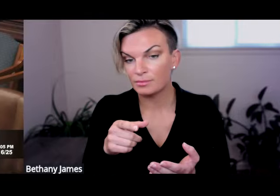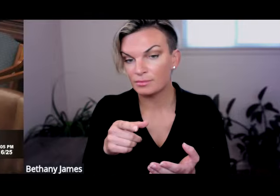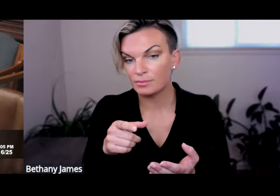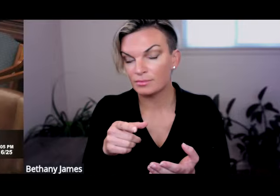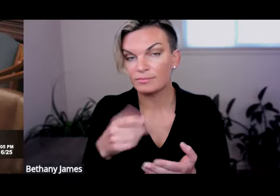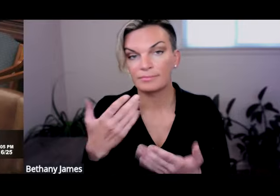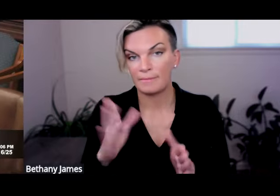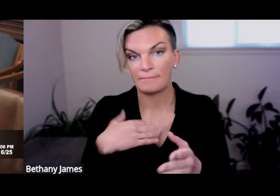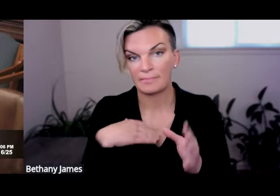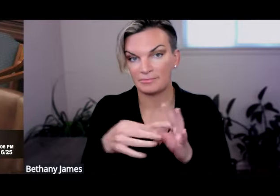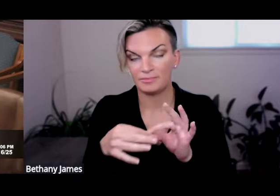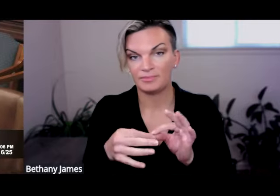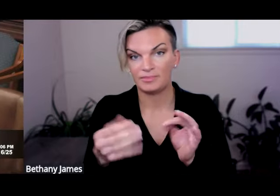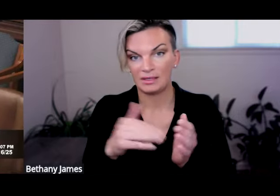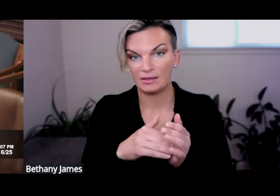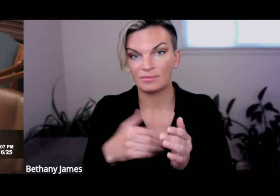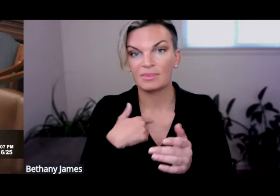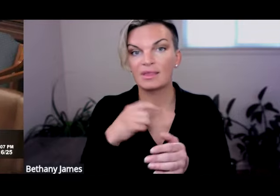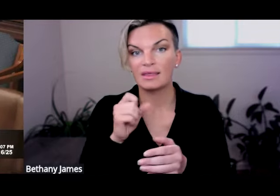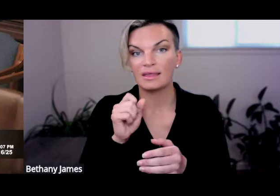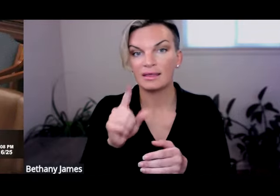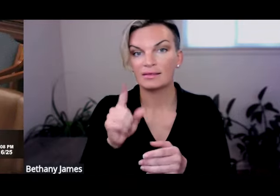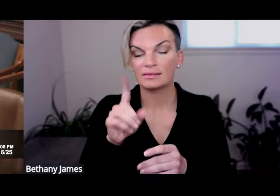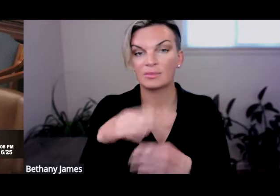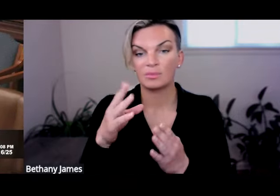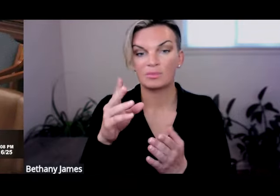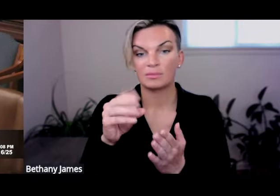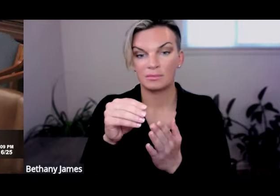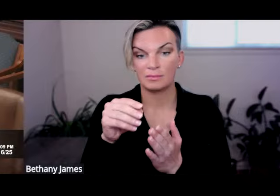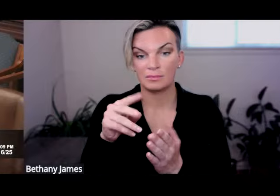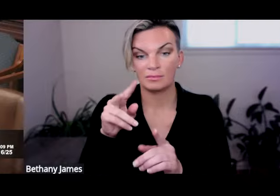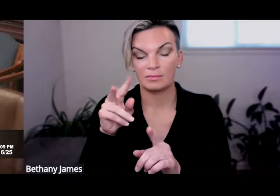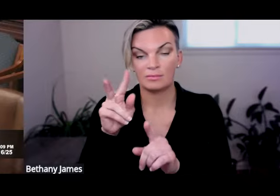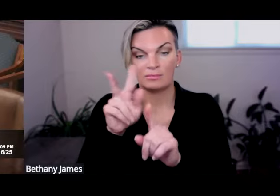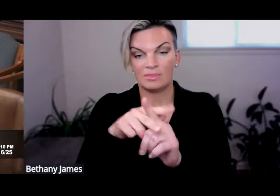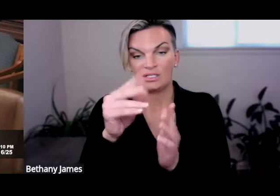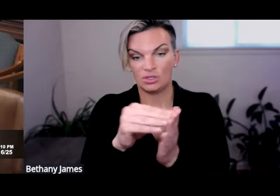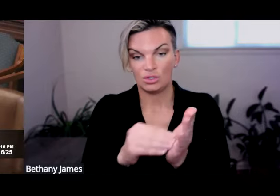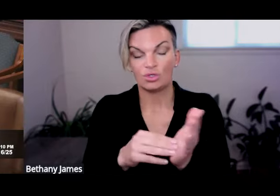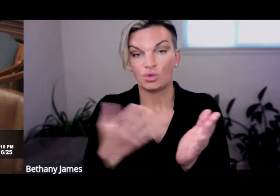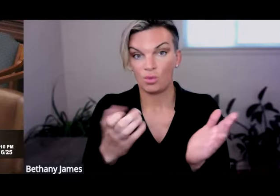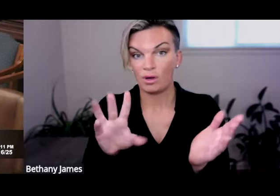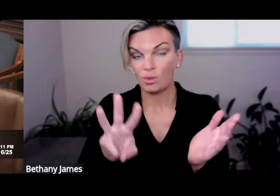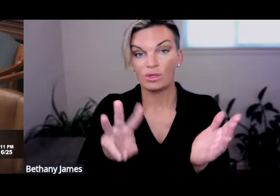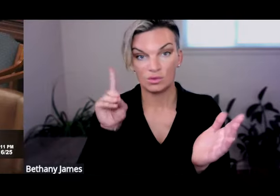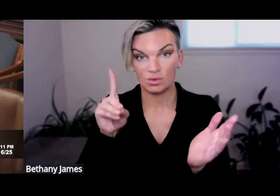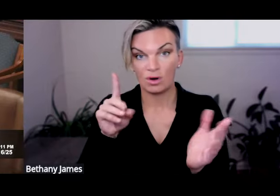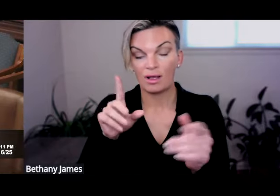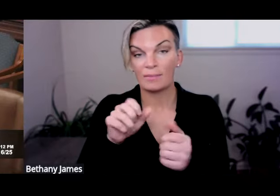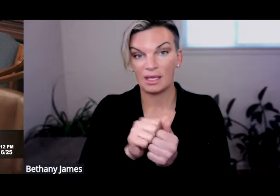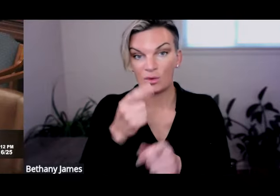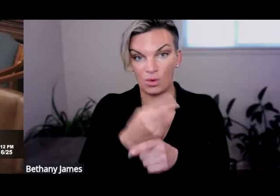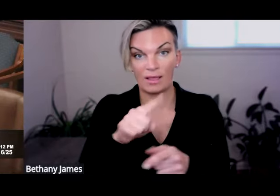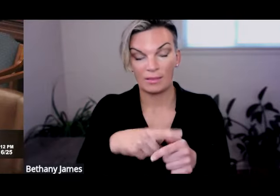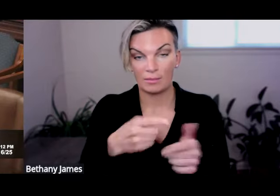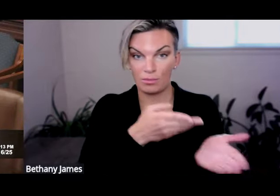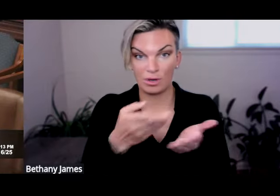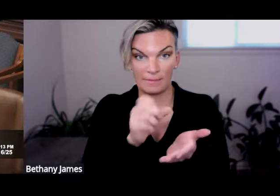rephrase that. I'm going to ask the petitioner first. Do you want the ability to withdraw this petition and correct it and bring it back in